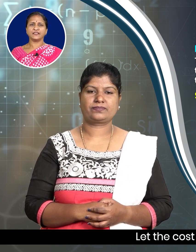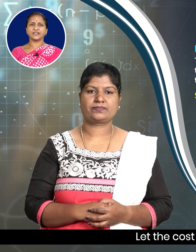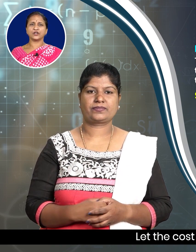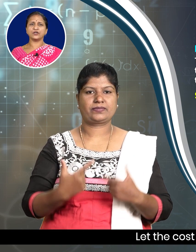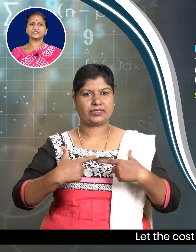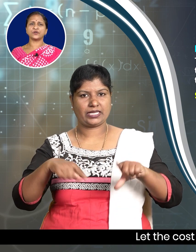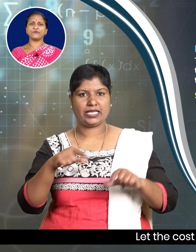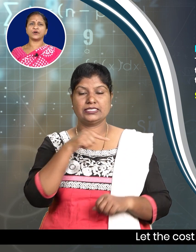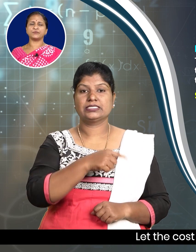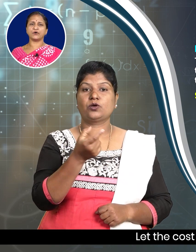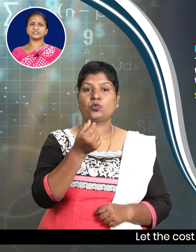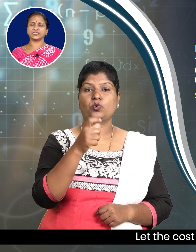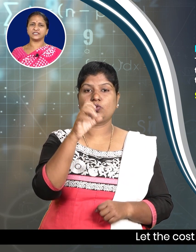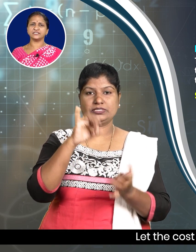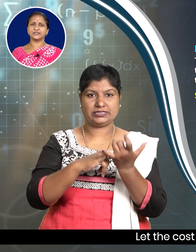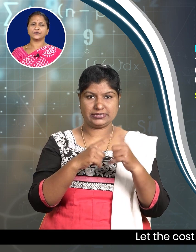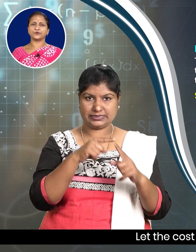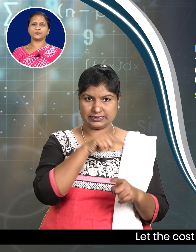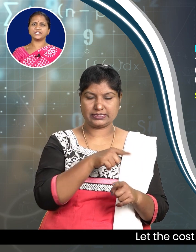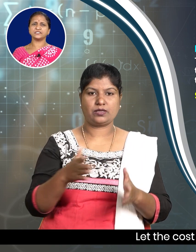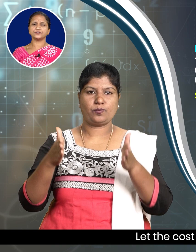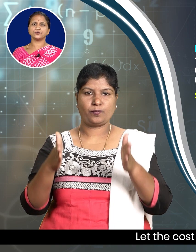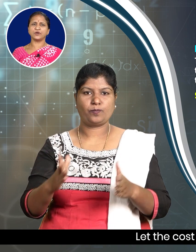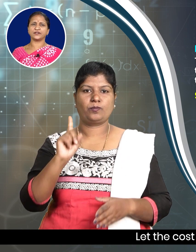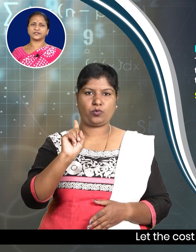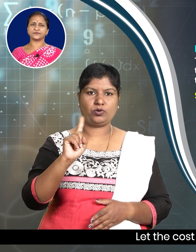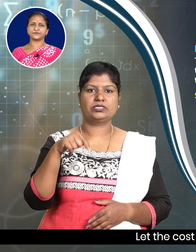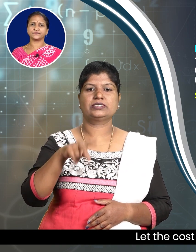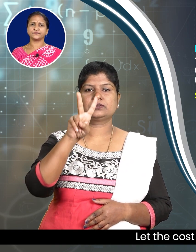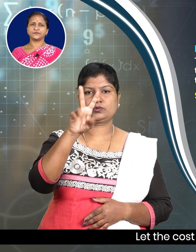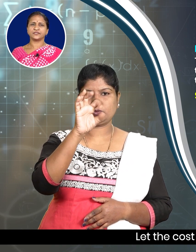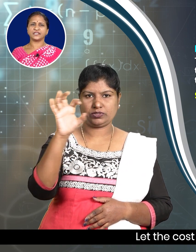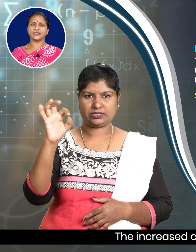Let the cost of one box is rupees 200.